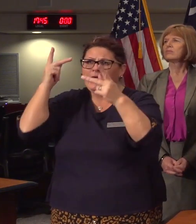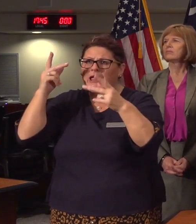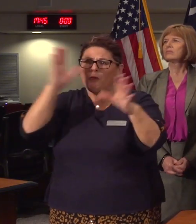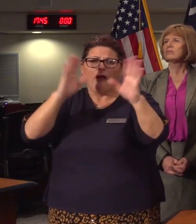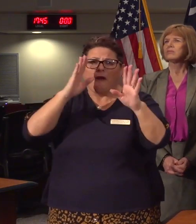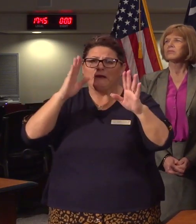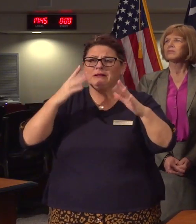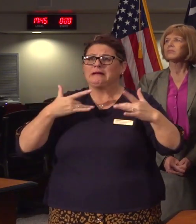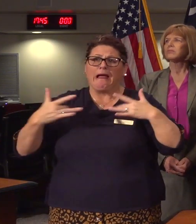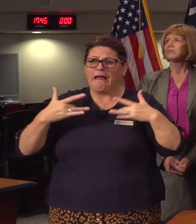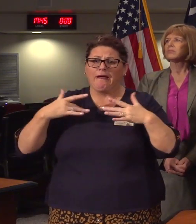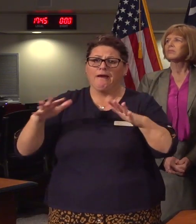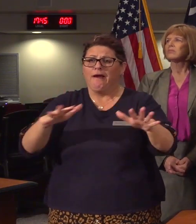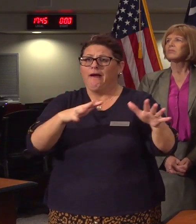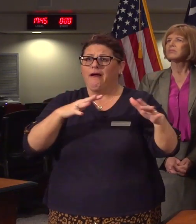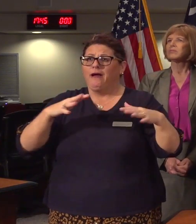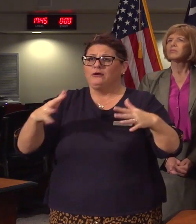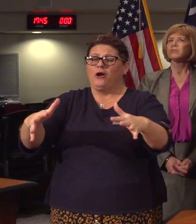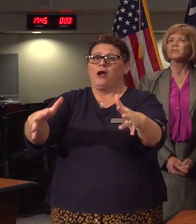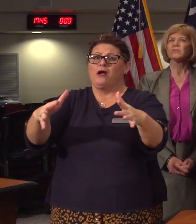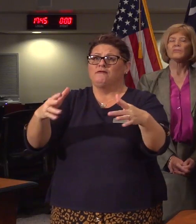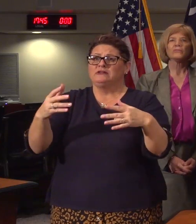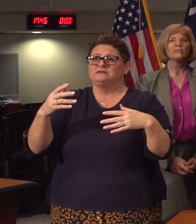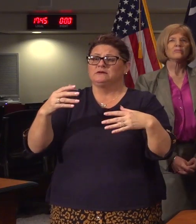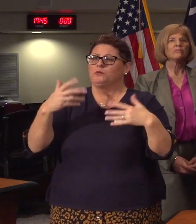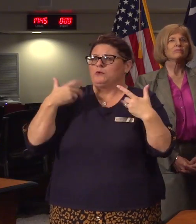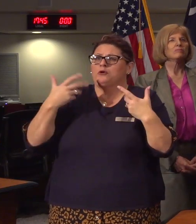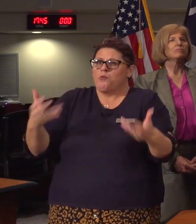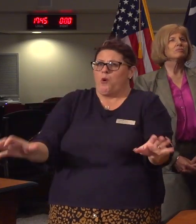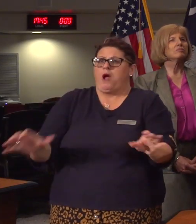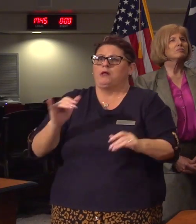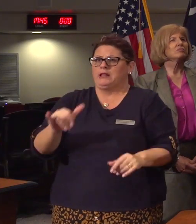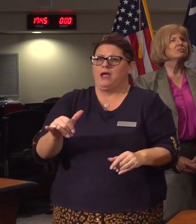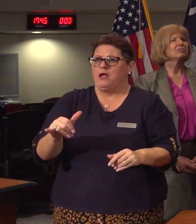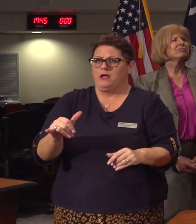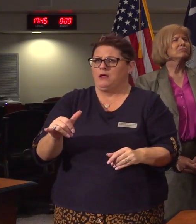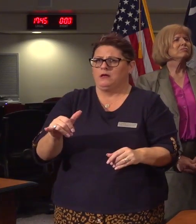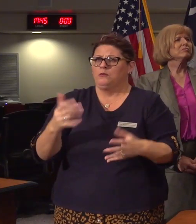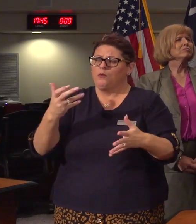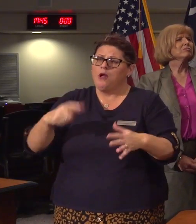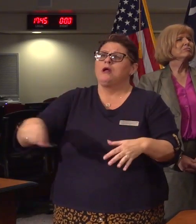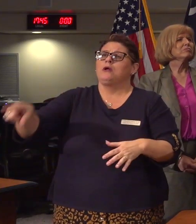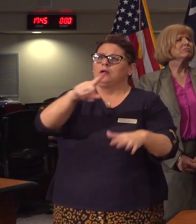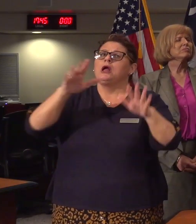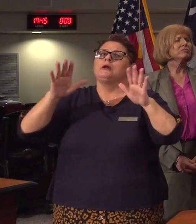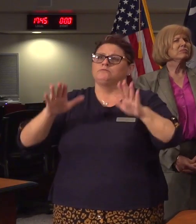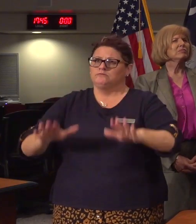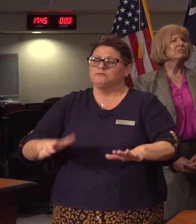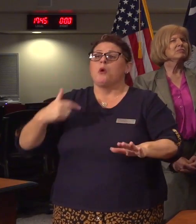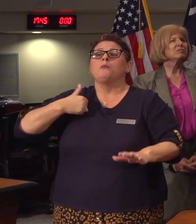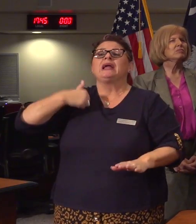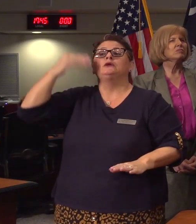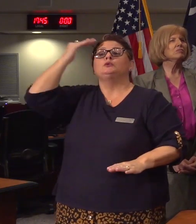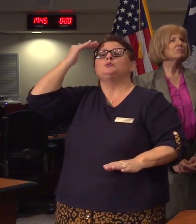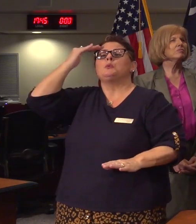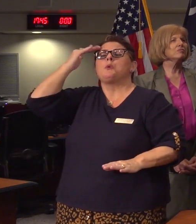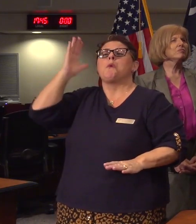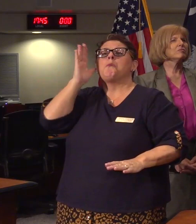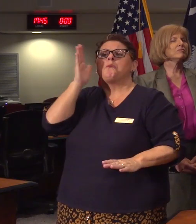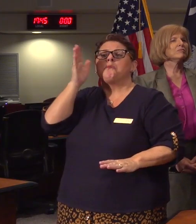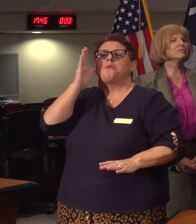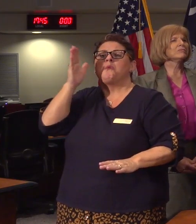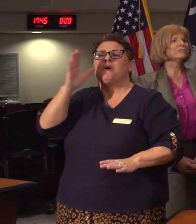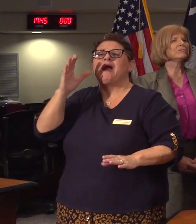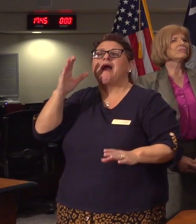of understanding among the public. So this is something we have known all along may come, and in